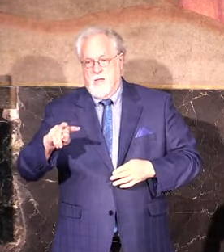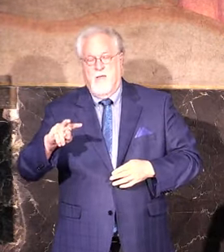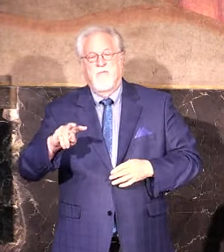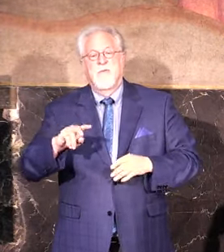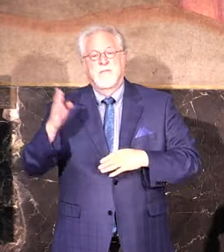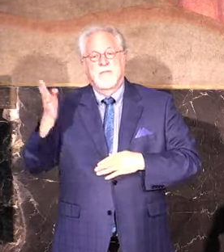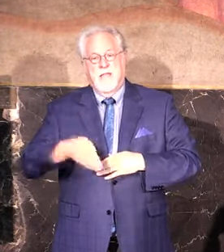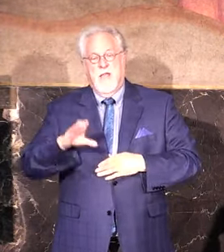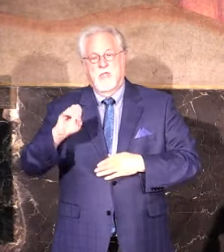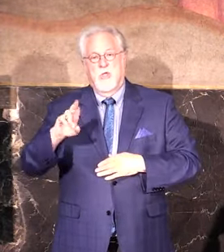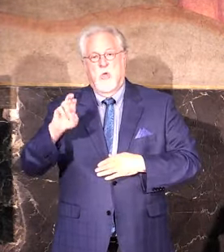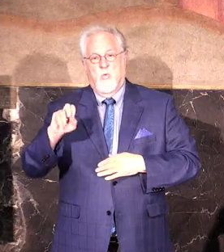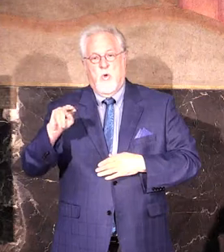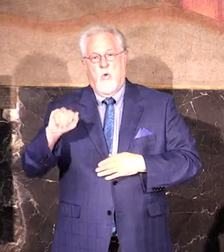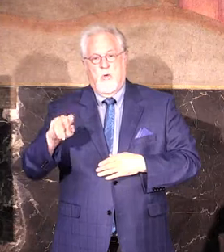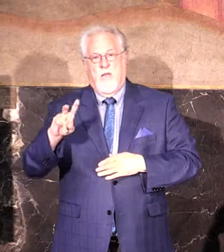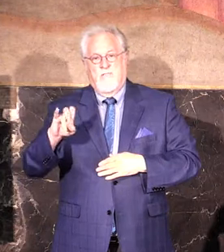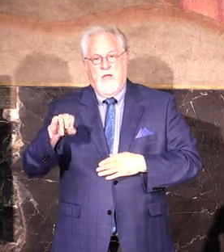ldh.la.gov/coronavirus.